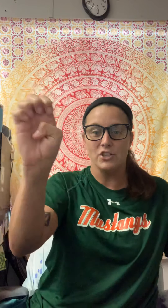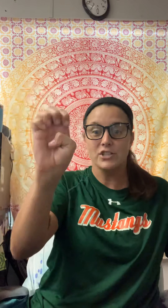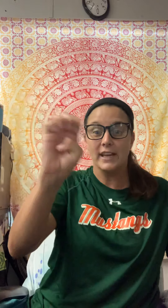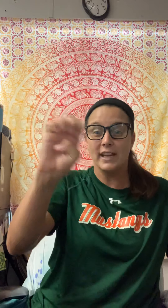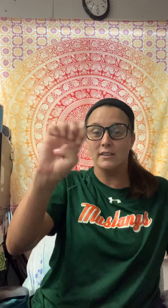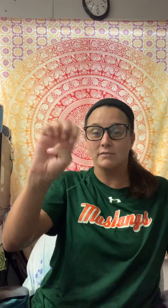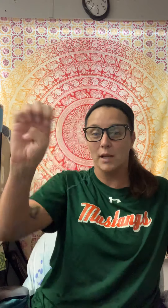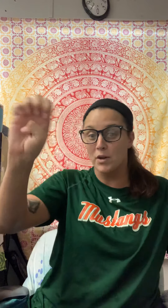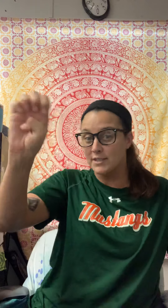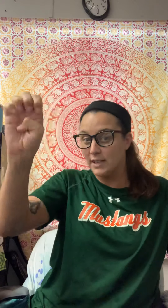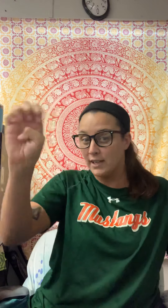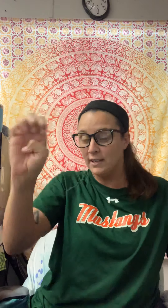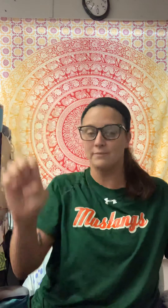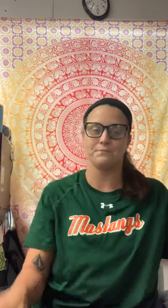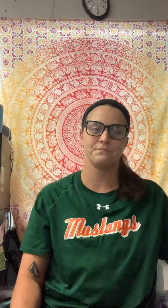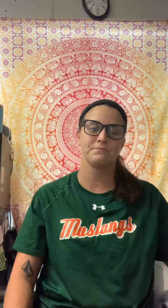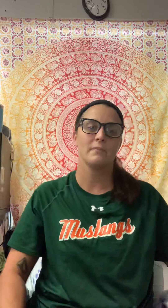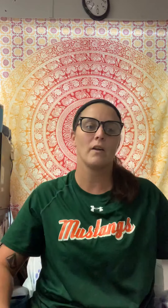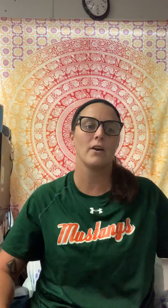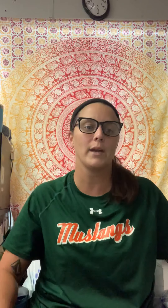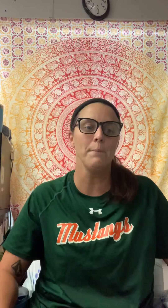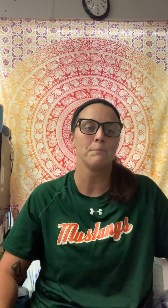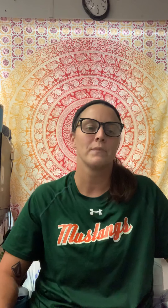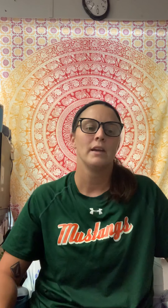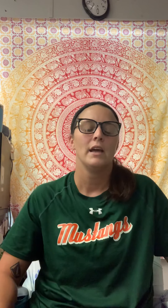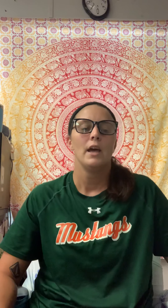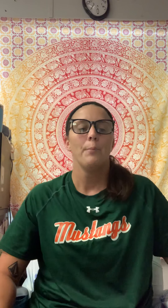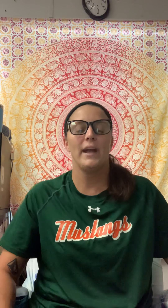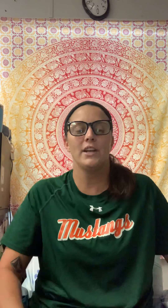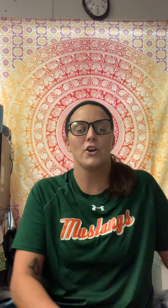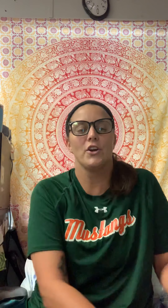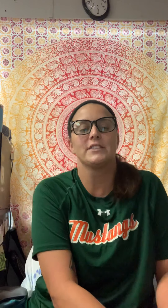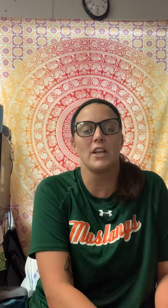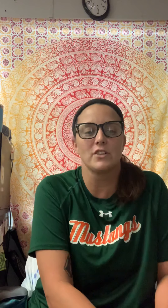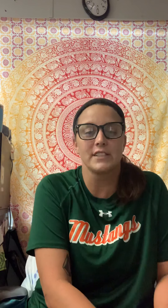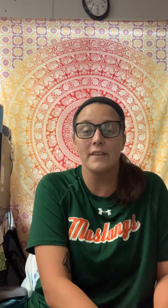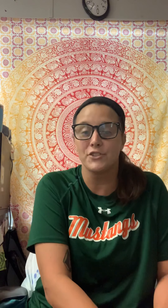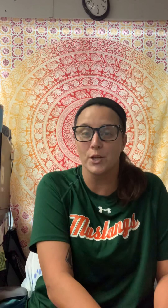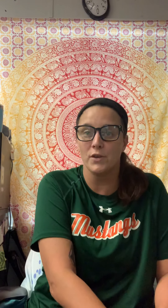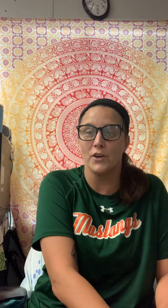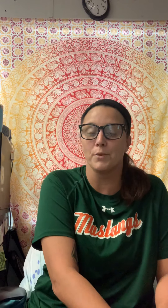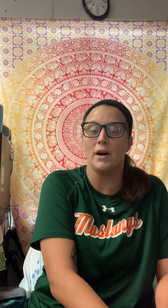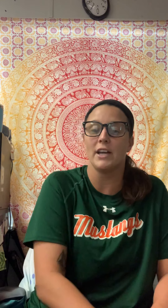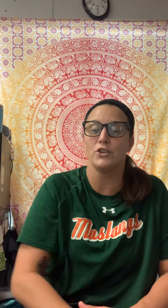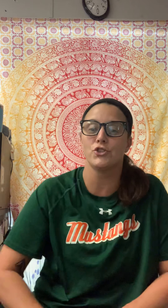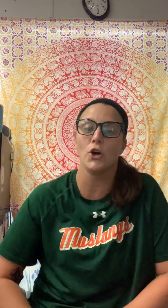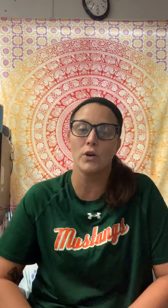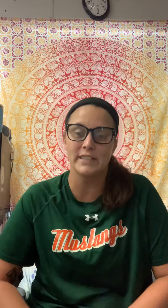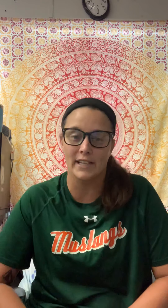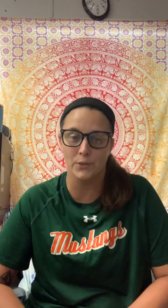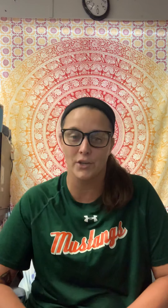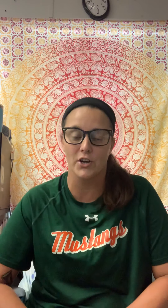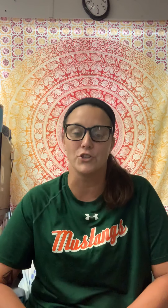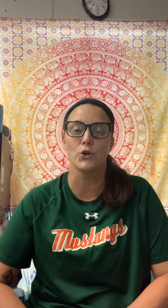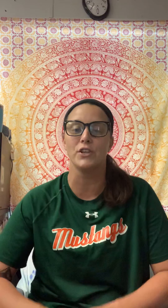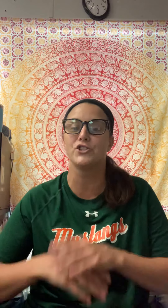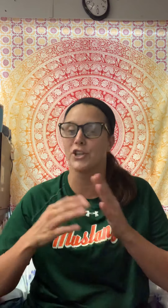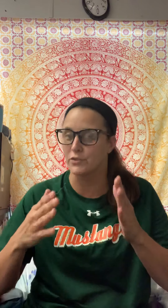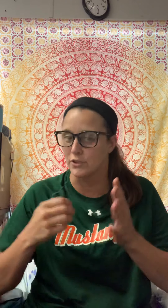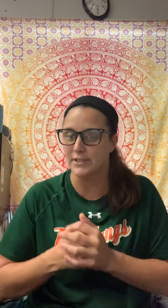shake it, emergency. Okay? Pain and hurt is another sign that you can move on your body to show exactly where you're hurting. So the general